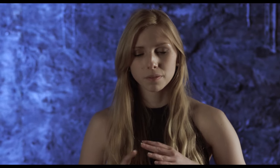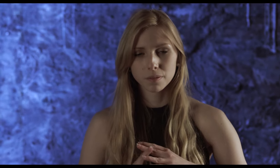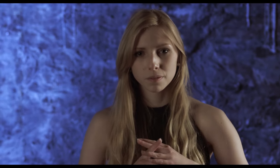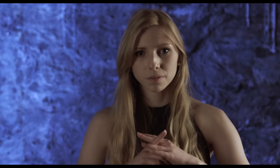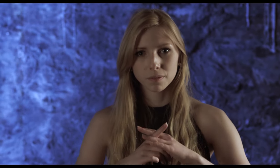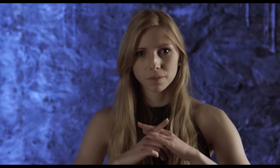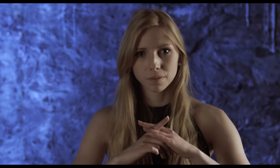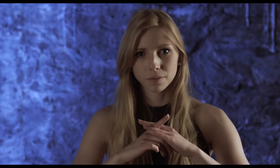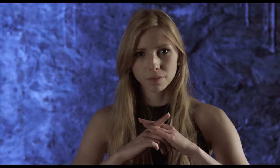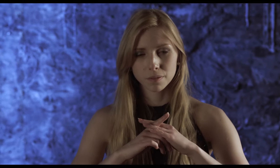You're around,